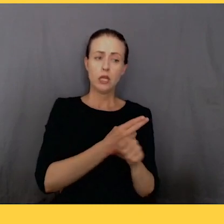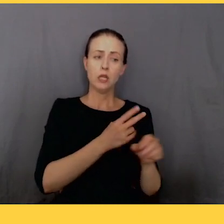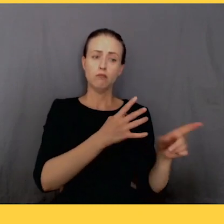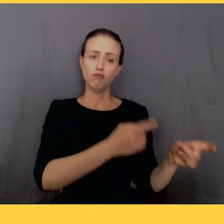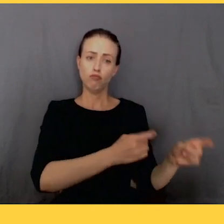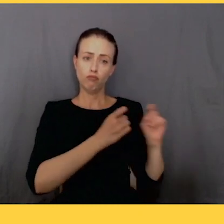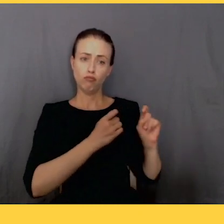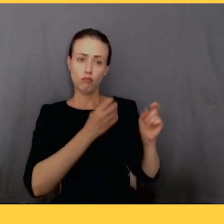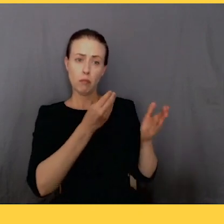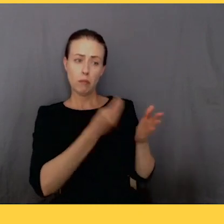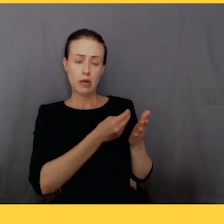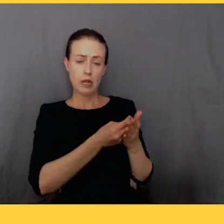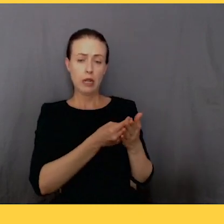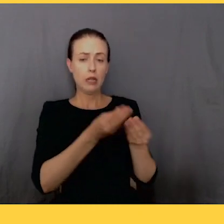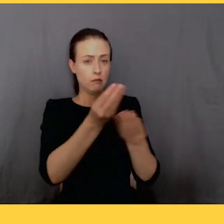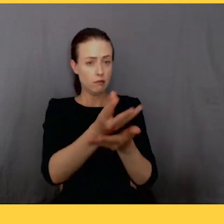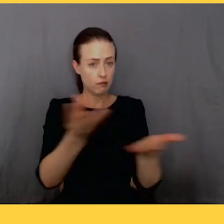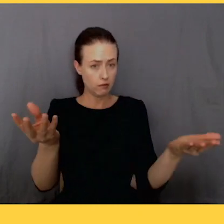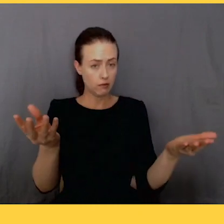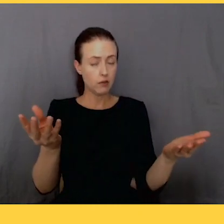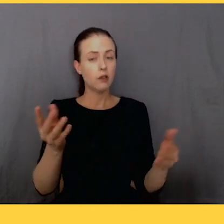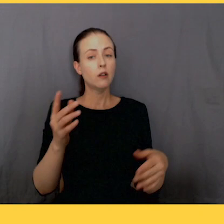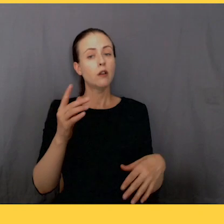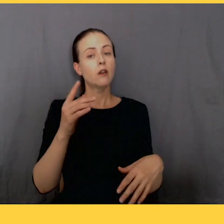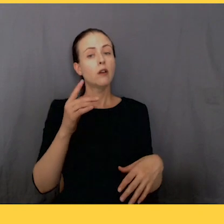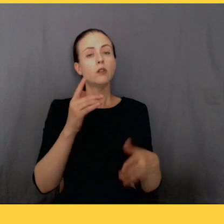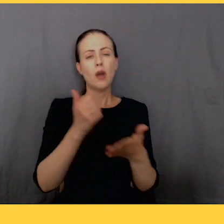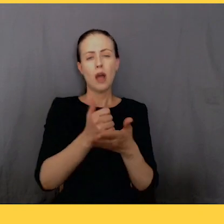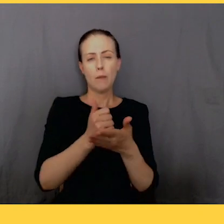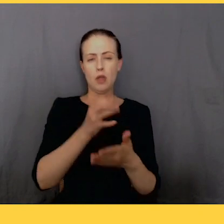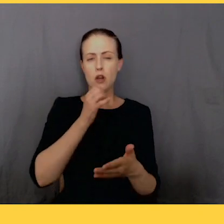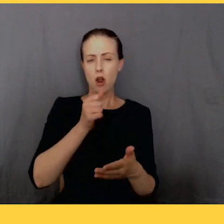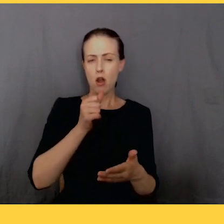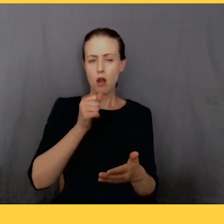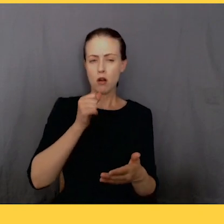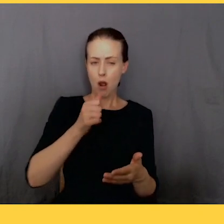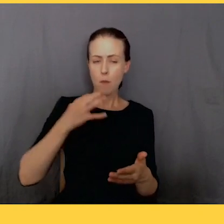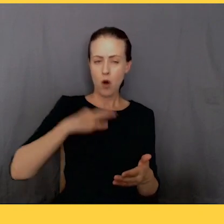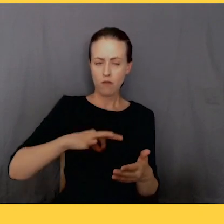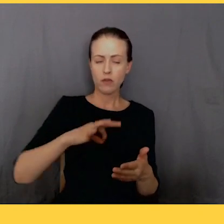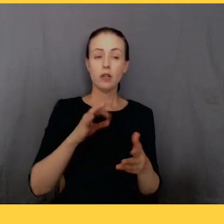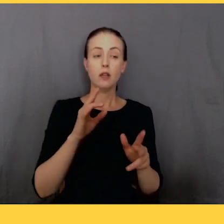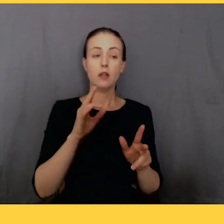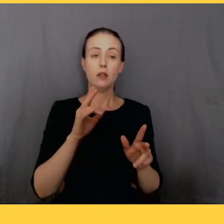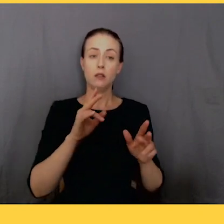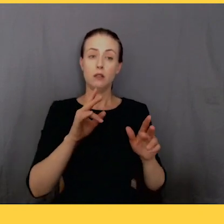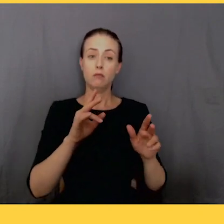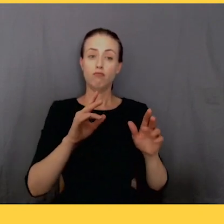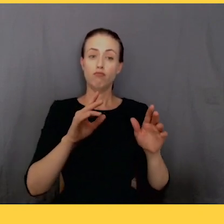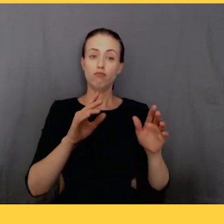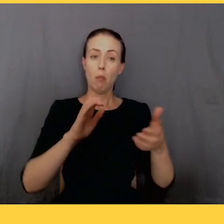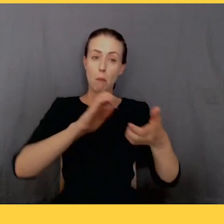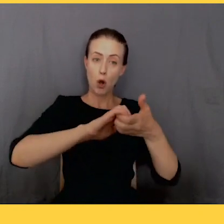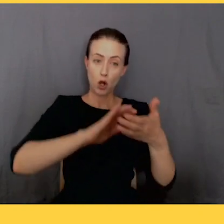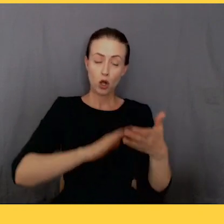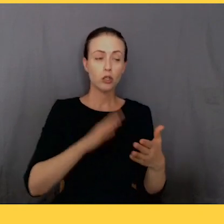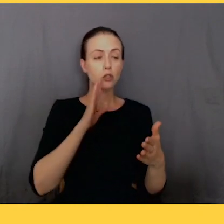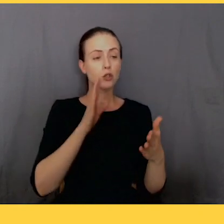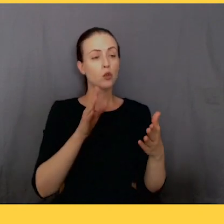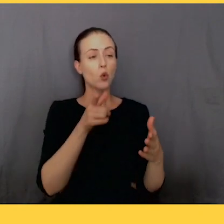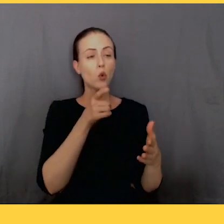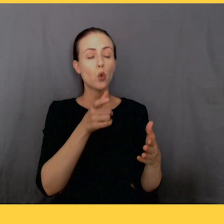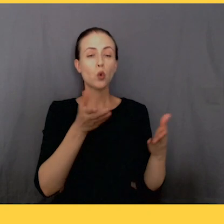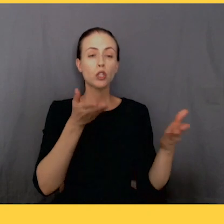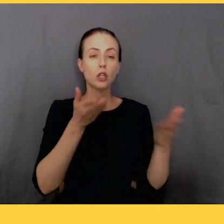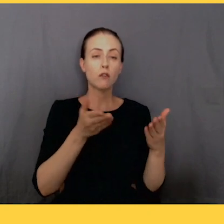partners with a lot of the nonprofits that we work with serve the diverse ethnic groups, seniors, women, disabled, and